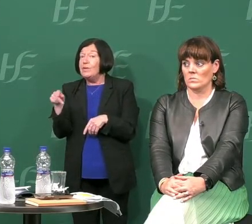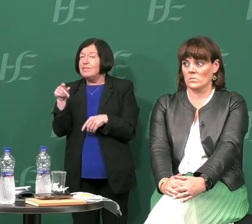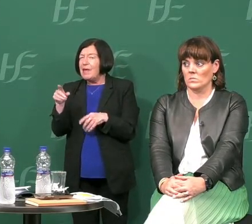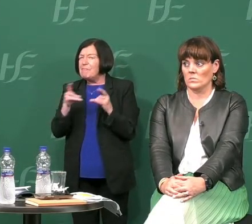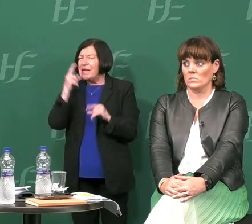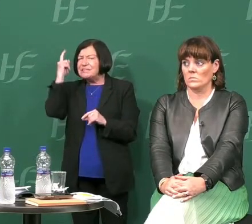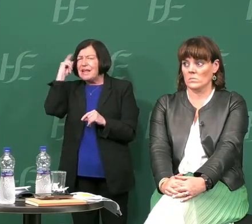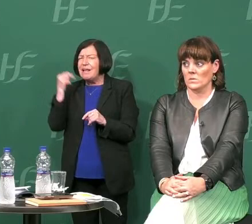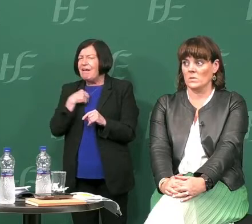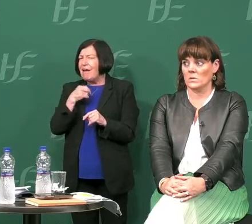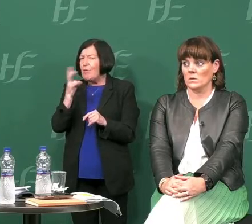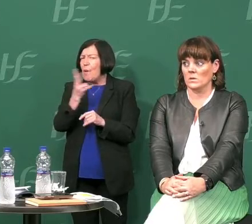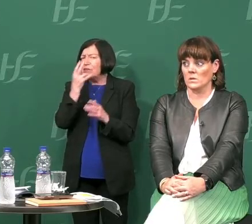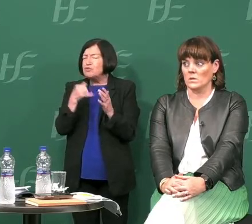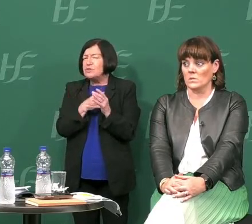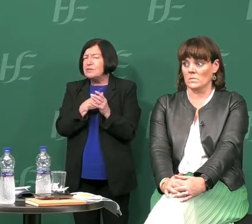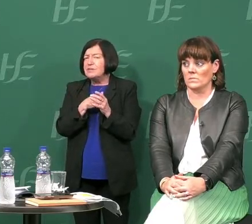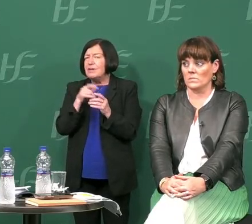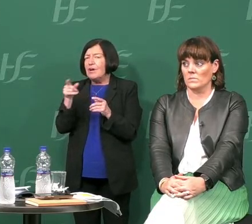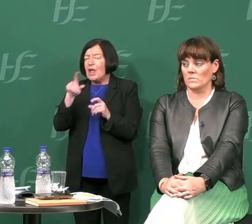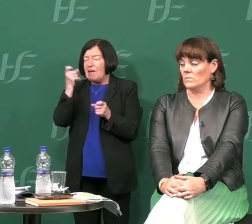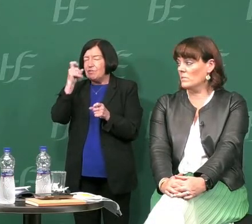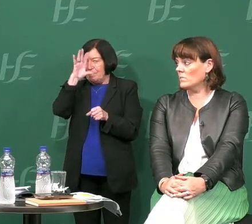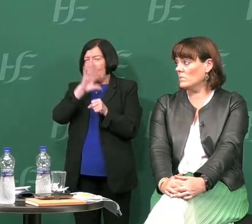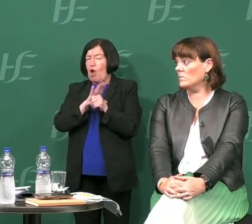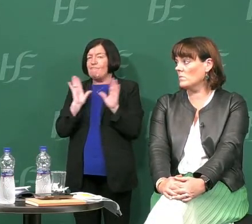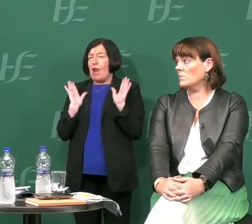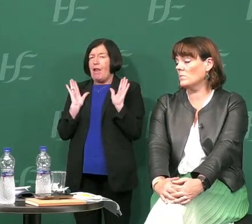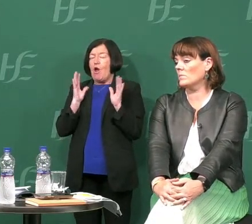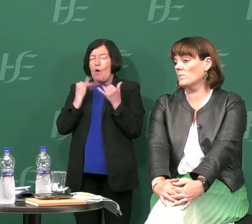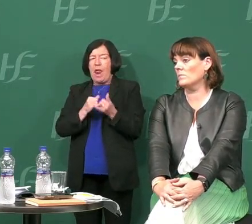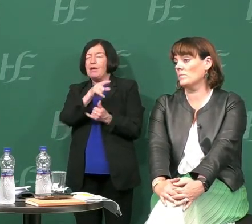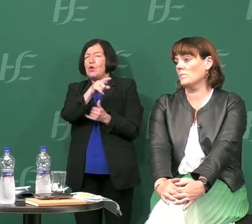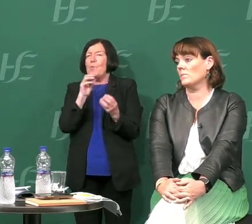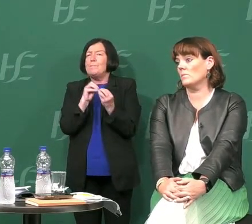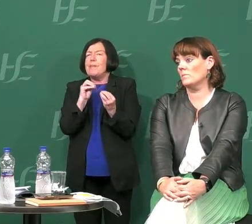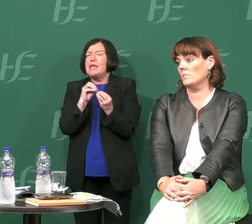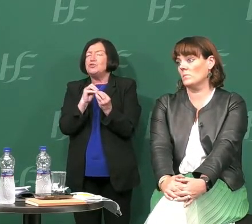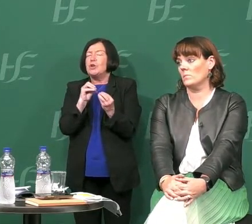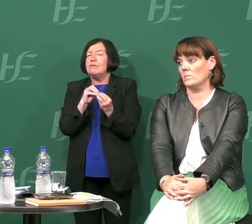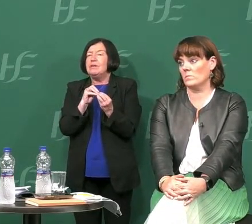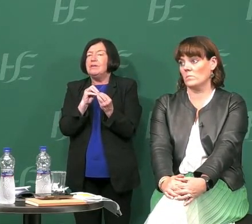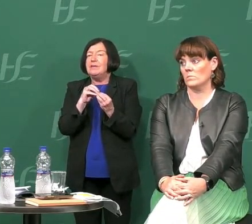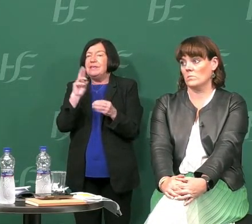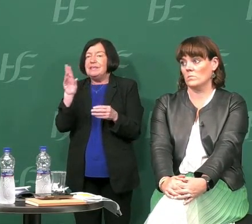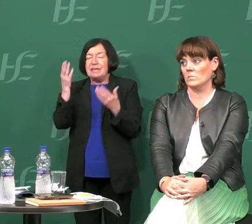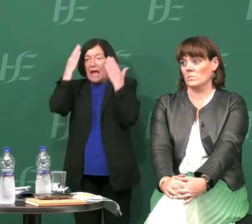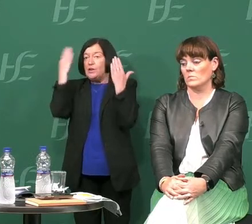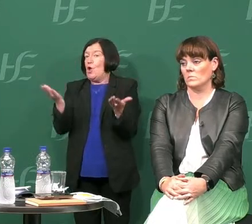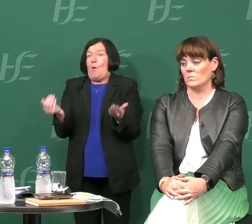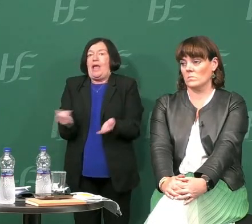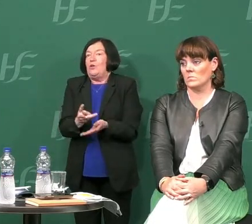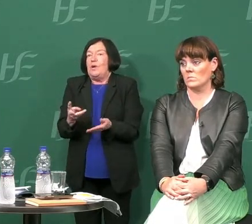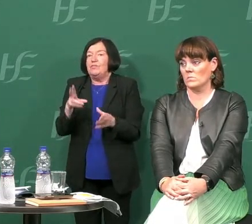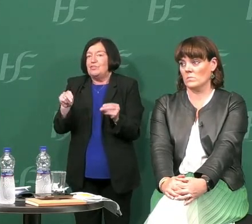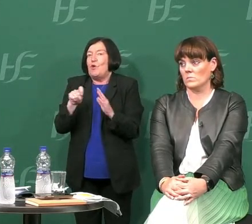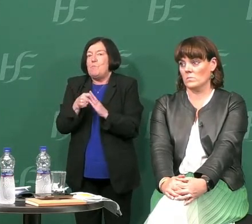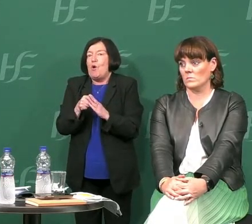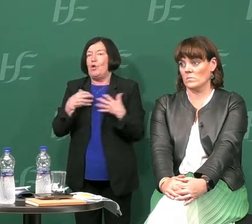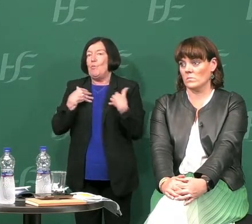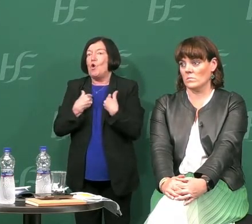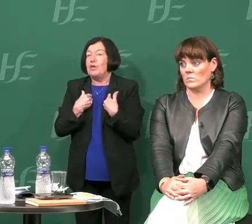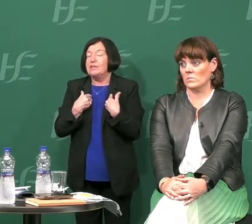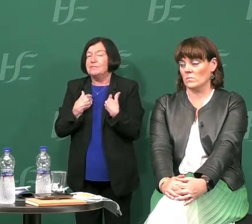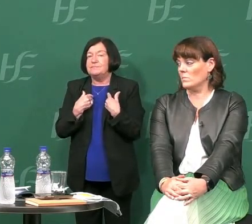makes sense, or something that you need to be cognizant of? Or like you're saying, is you can't really know it anyway, so there's no point even worrying about